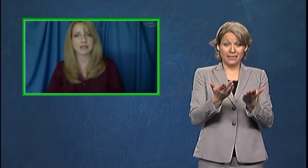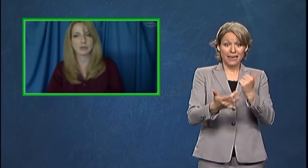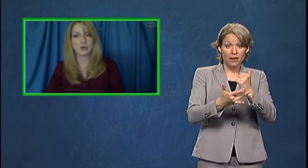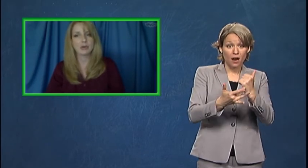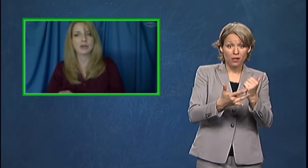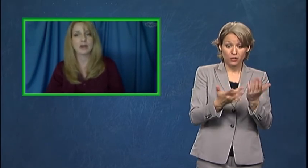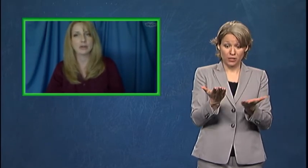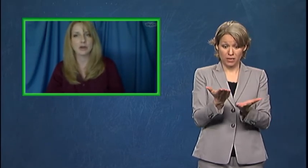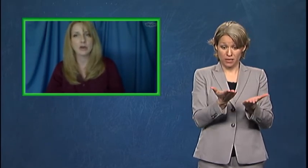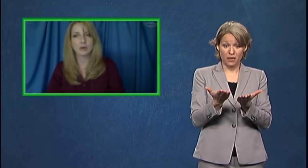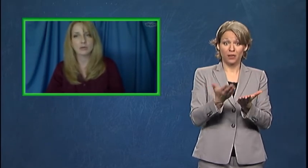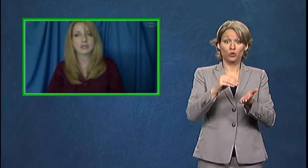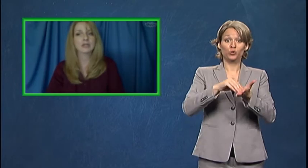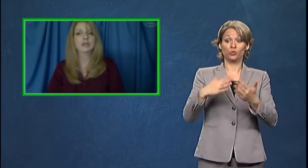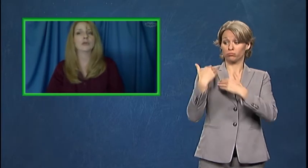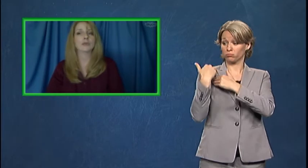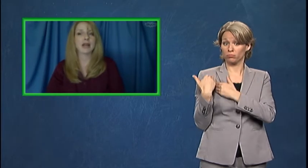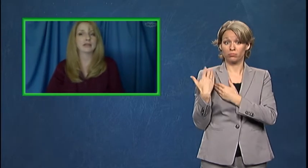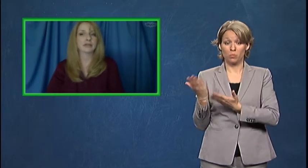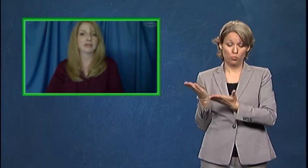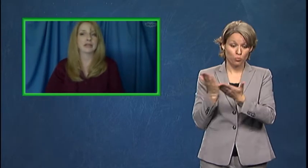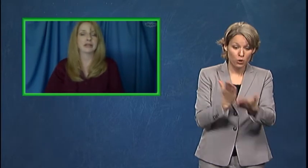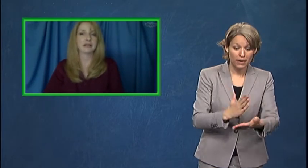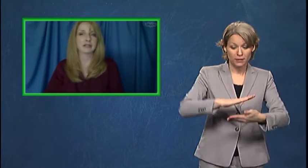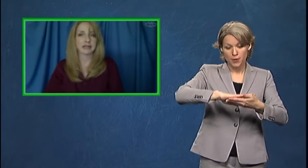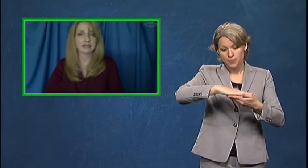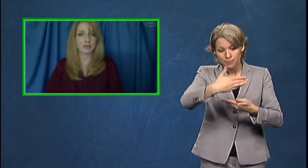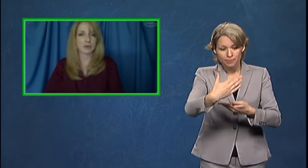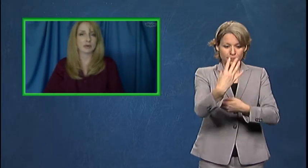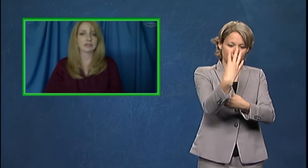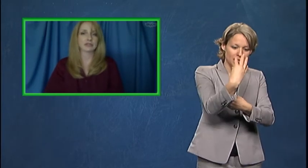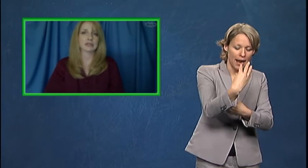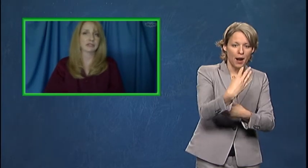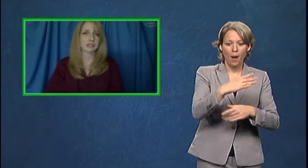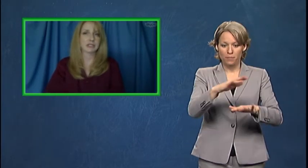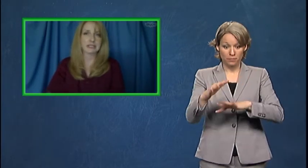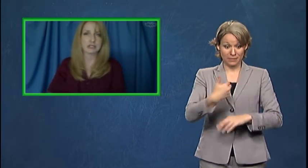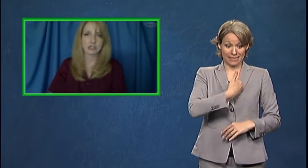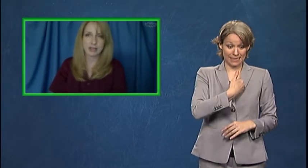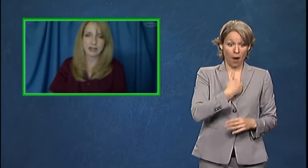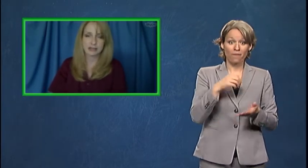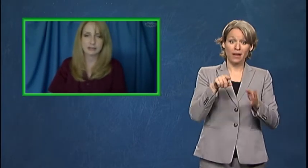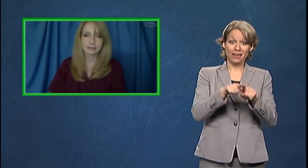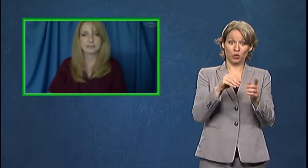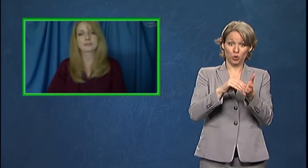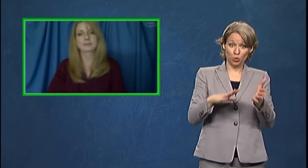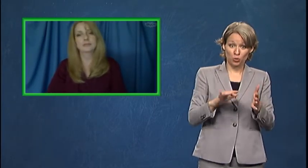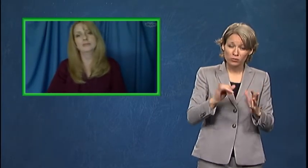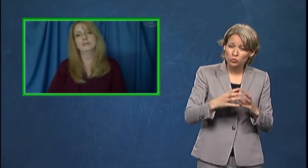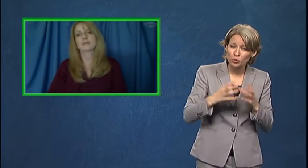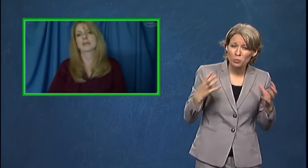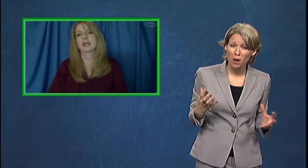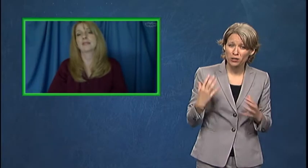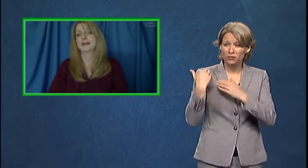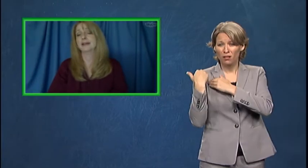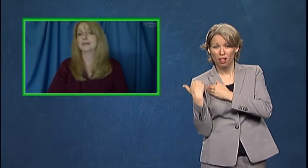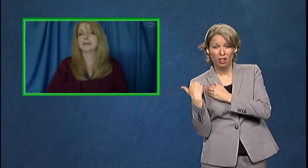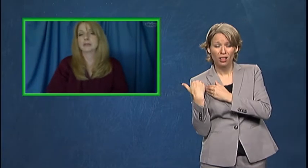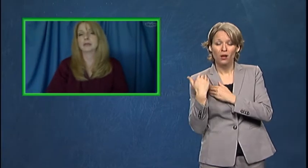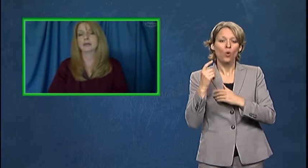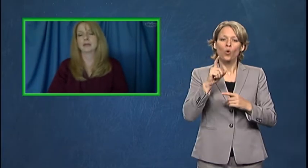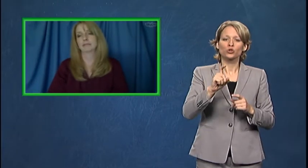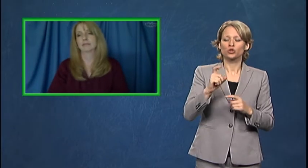and set up equipment on their own rather than a tech support to deliver it to each class? And